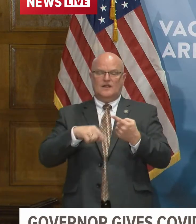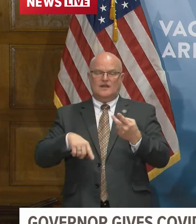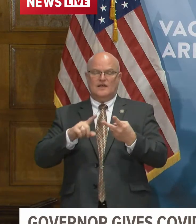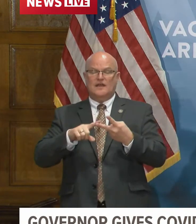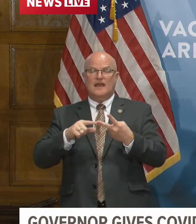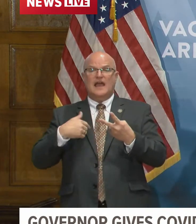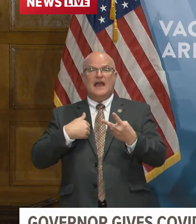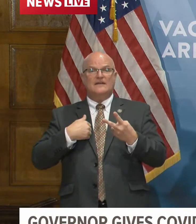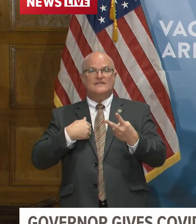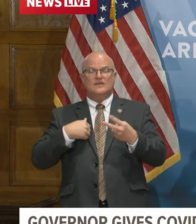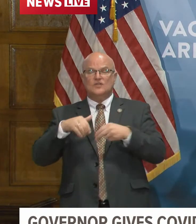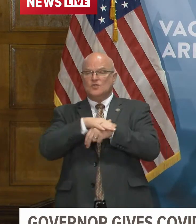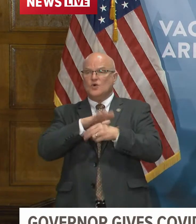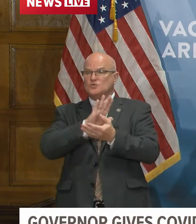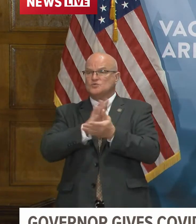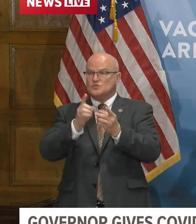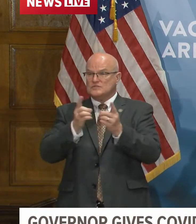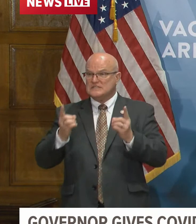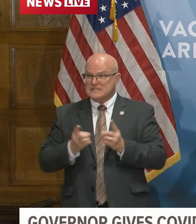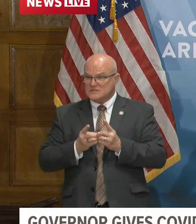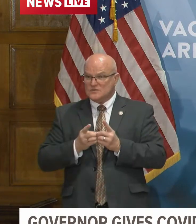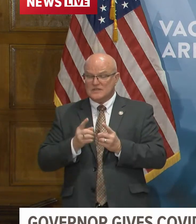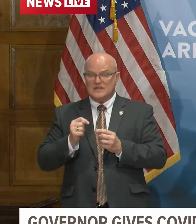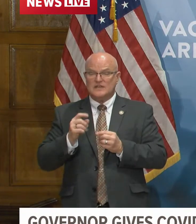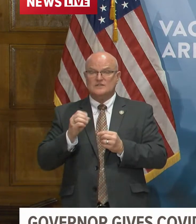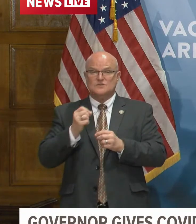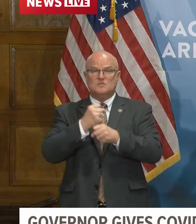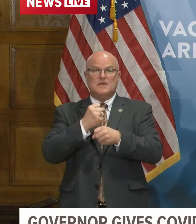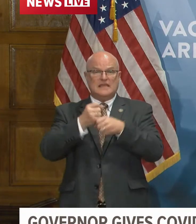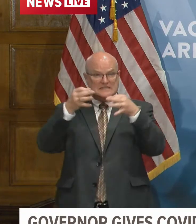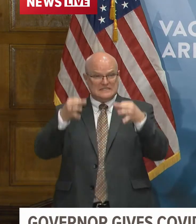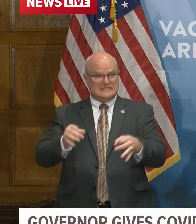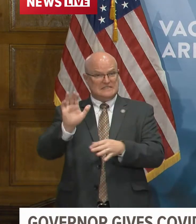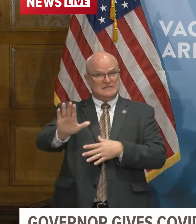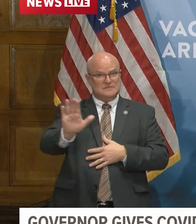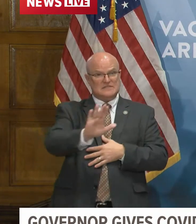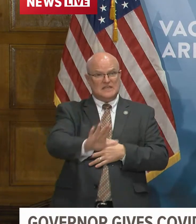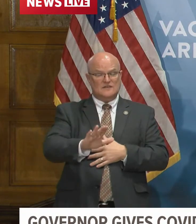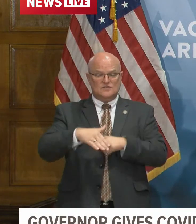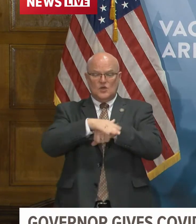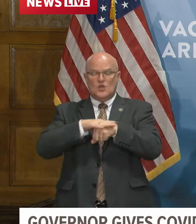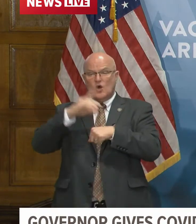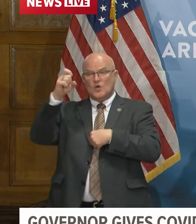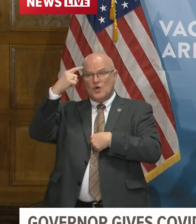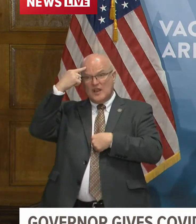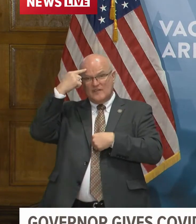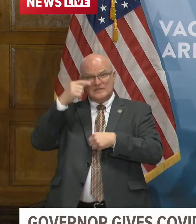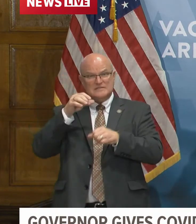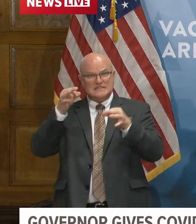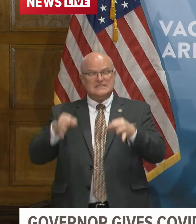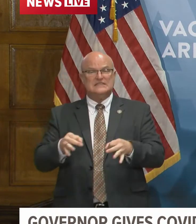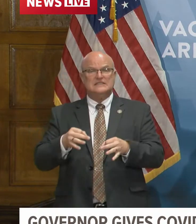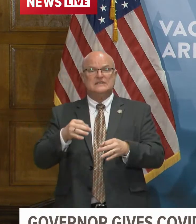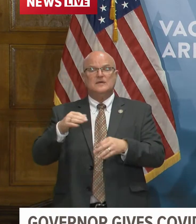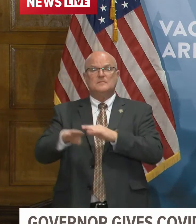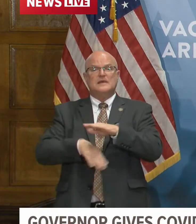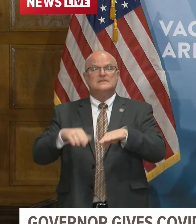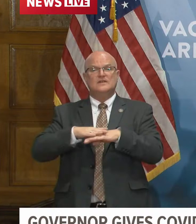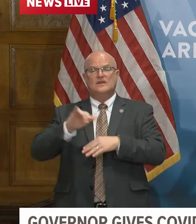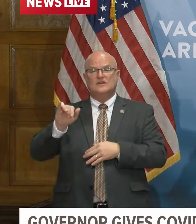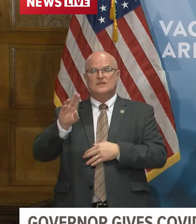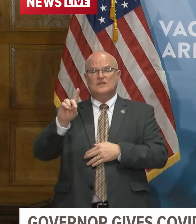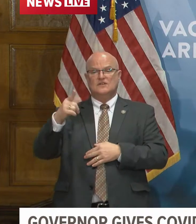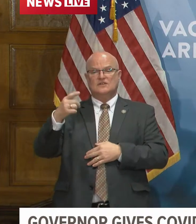have the ability of local school districts to make decisions. Local governments can make decisions based upon Judge Fox's